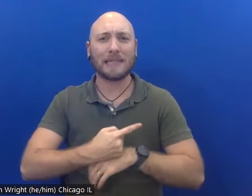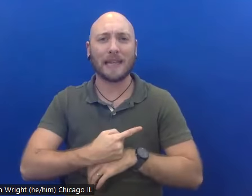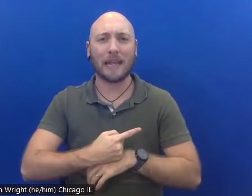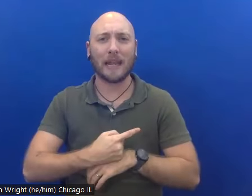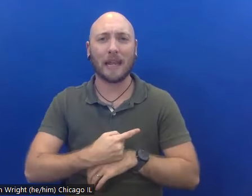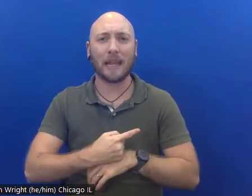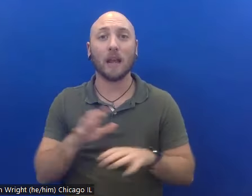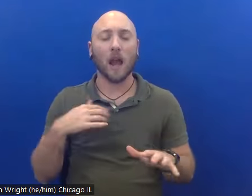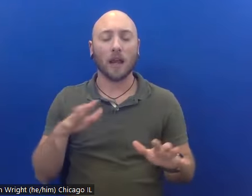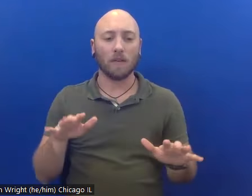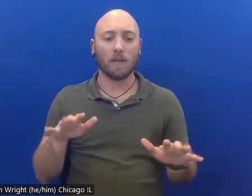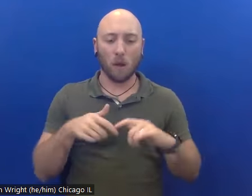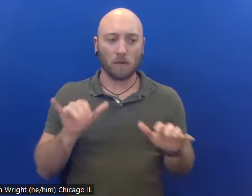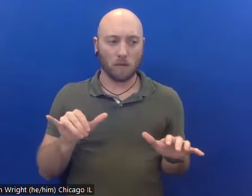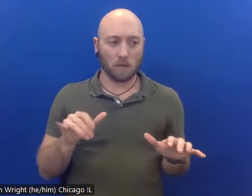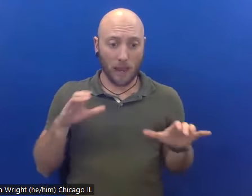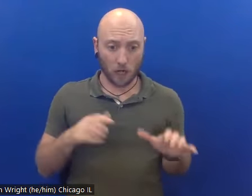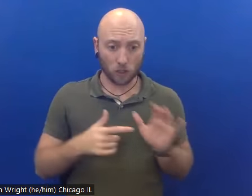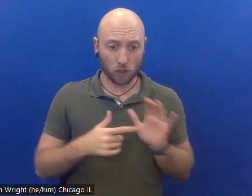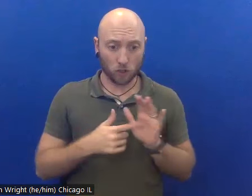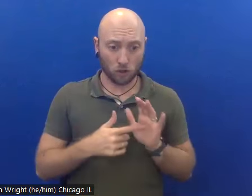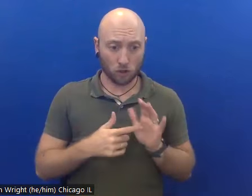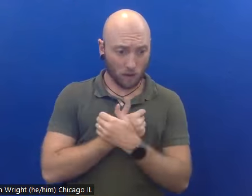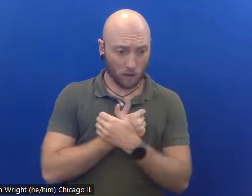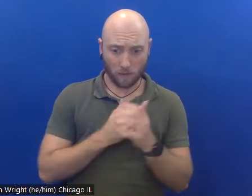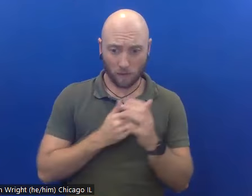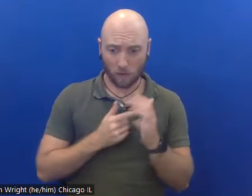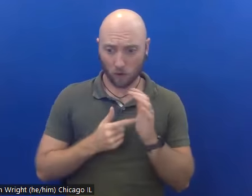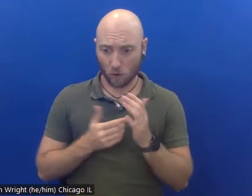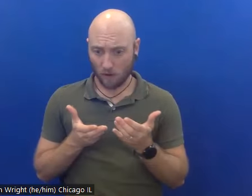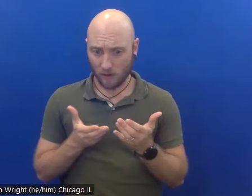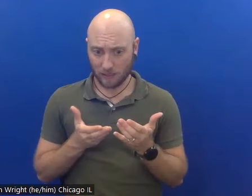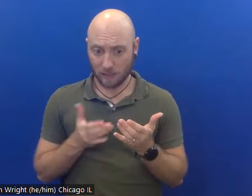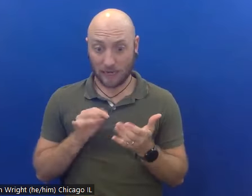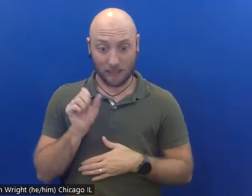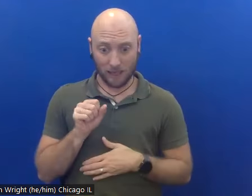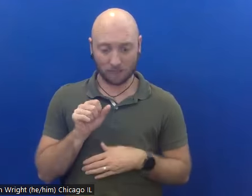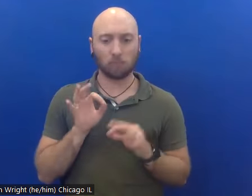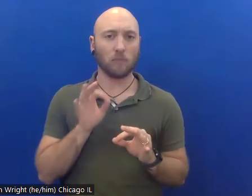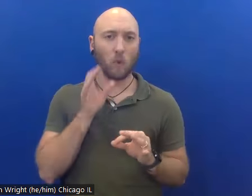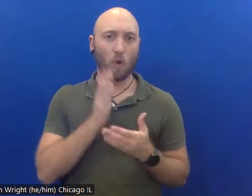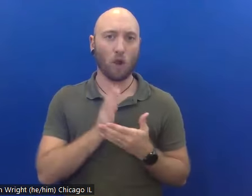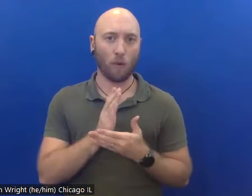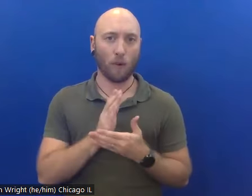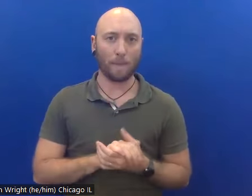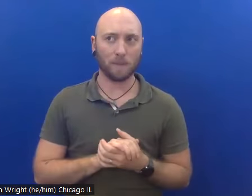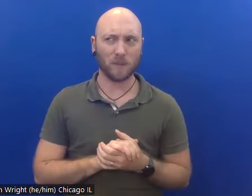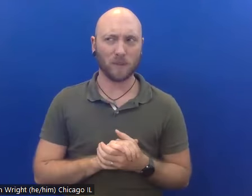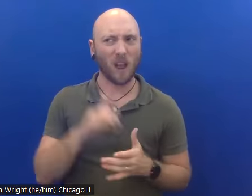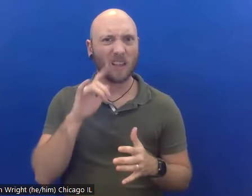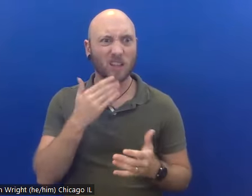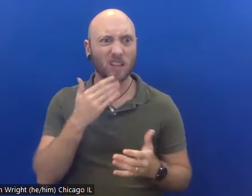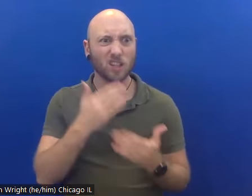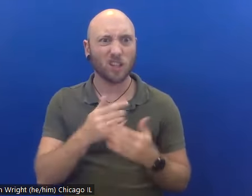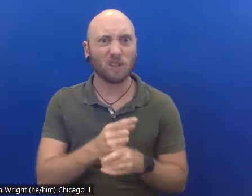that, see what's going on. And if I am, I think I'll be all right. And I think that was pretty good, right? I think I'm at